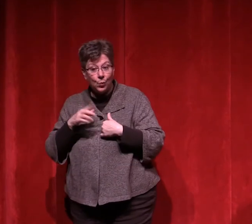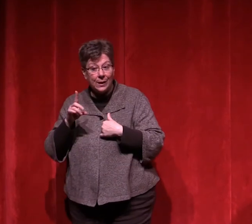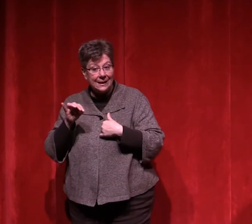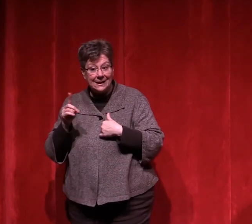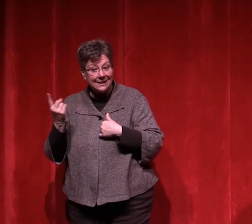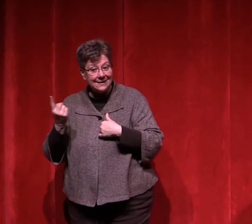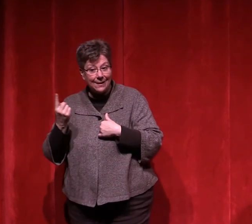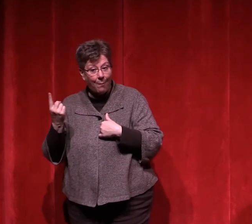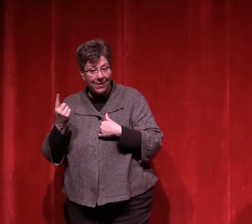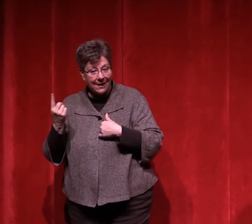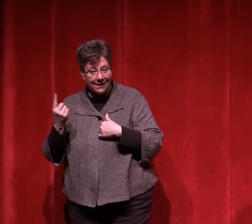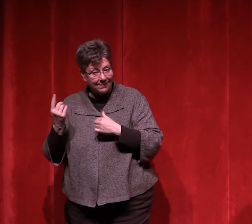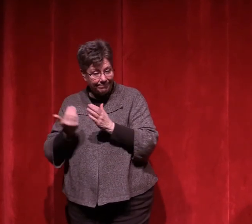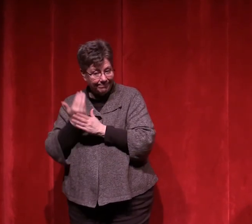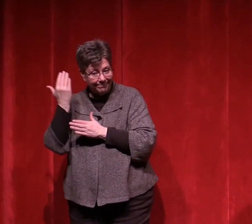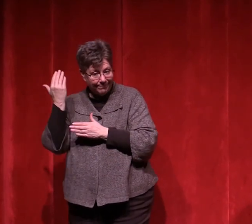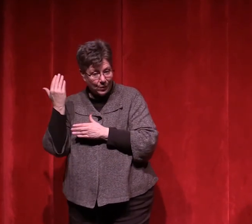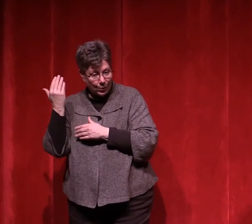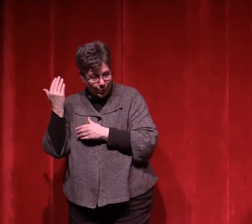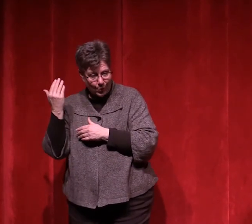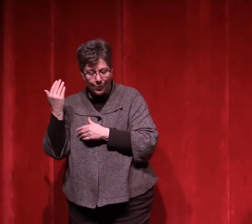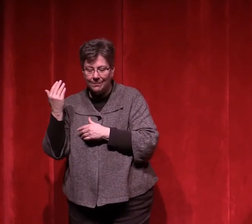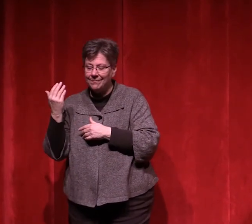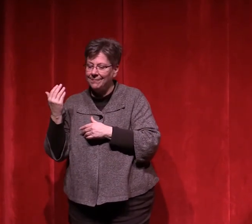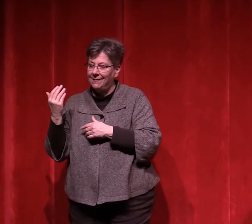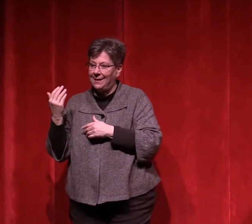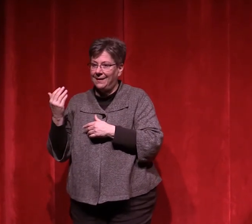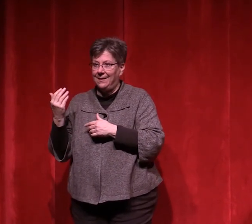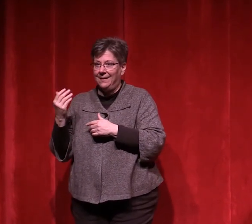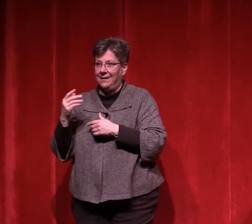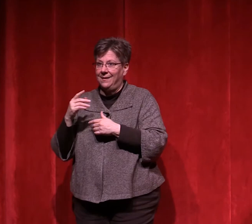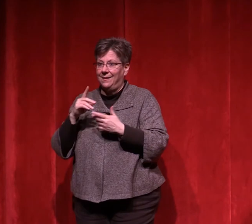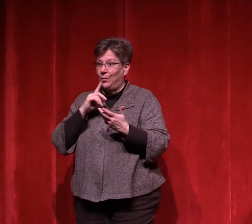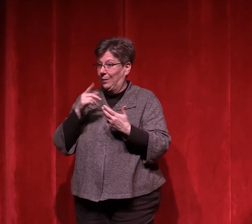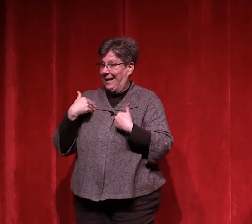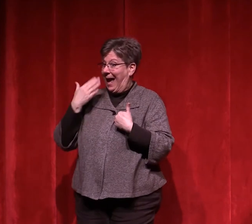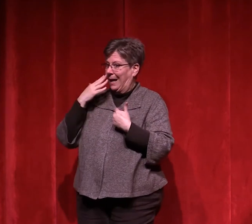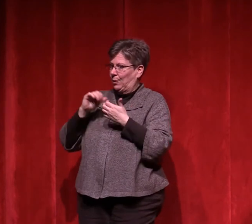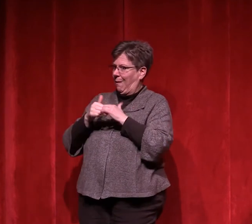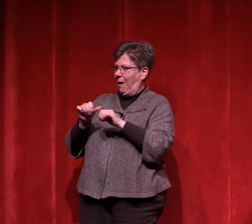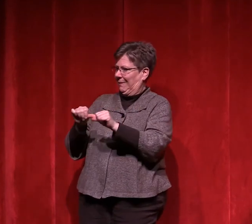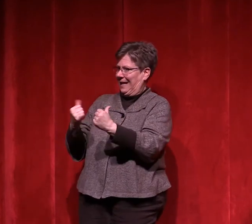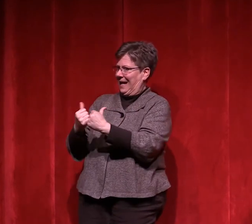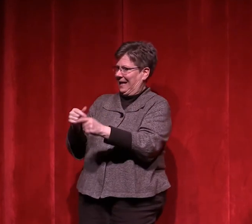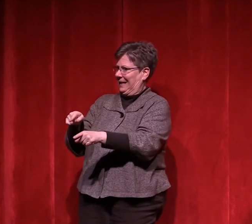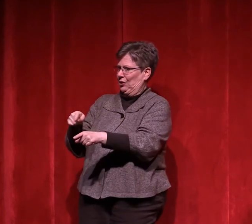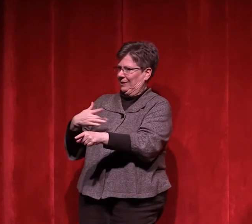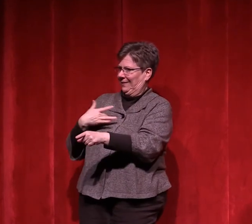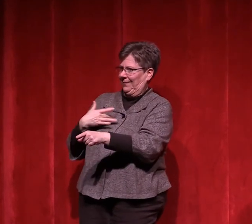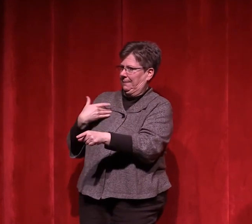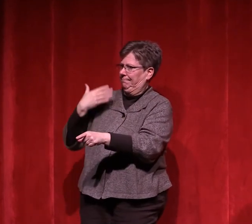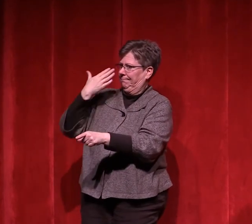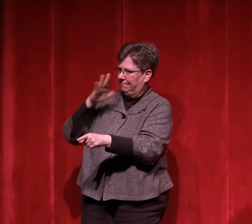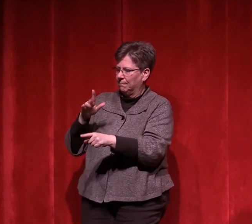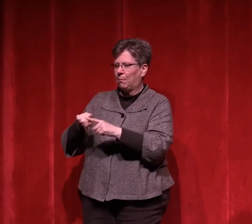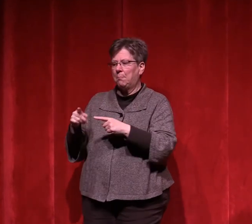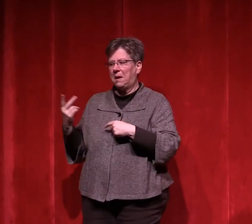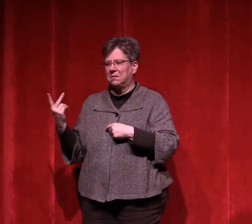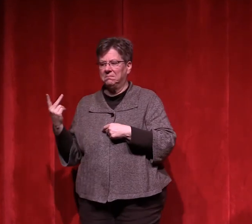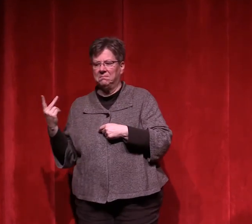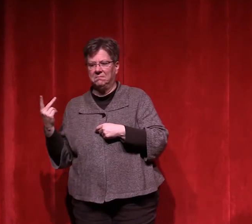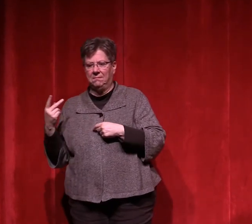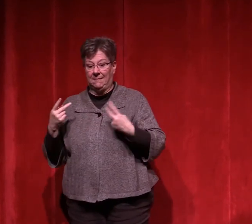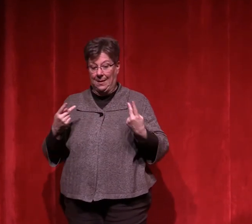was not scripted, and I don't know to this day how the agency felt about it, but we agreed